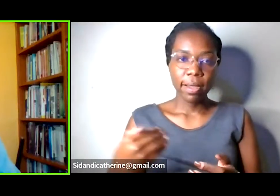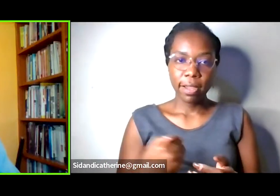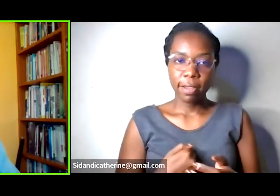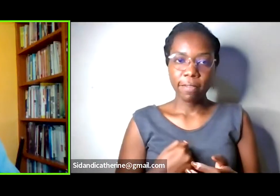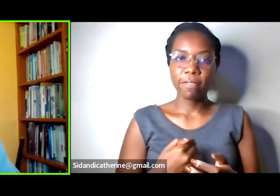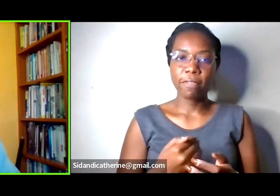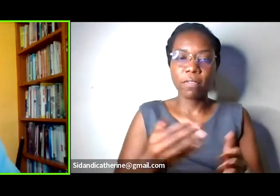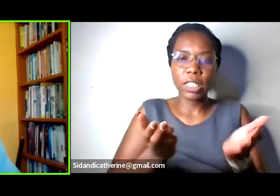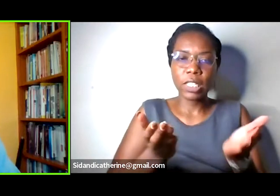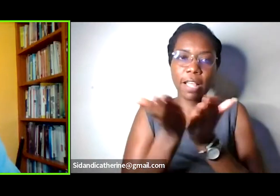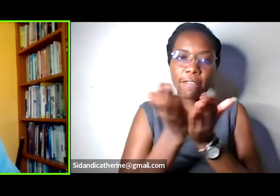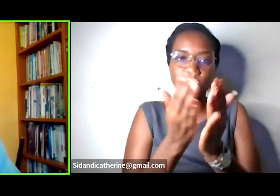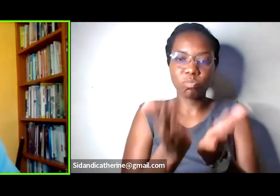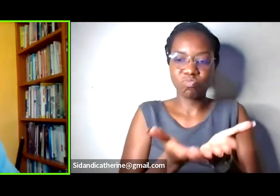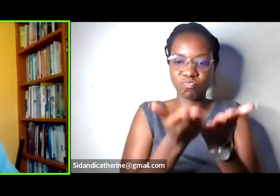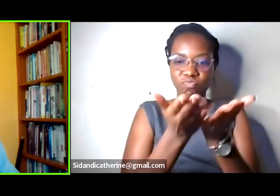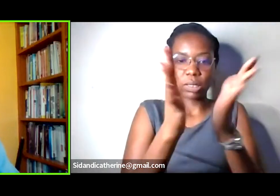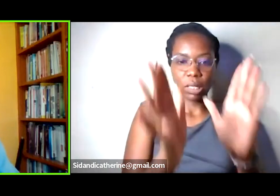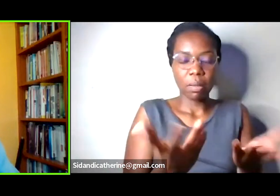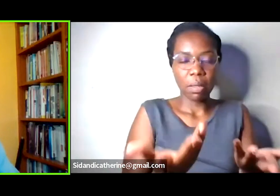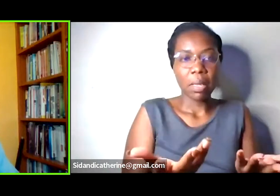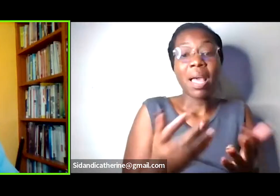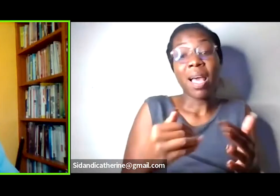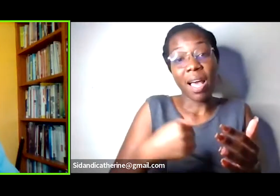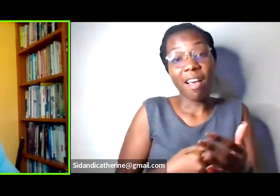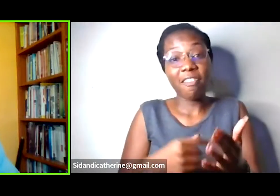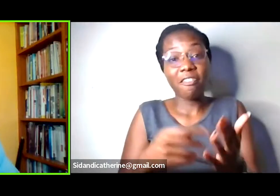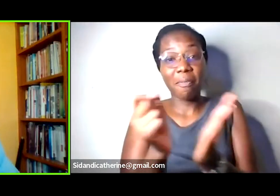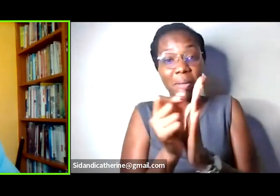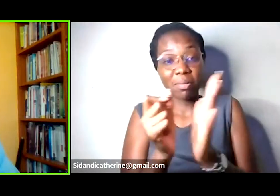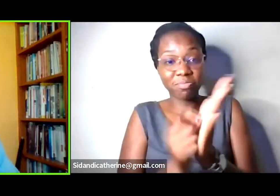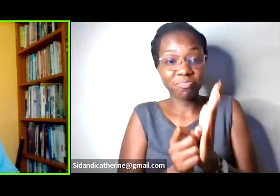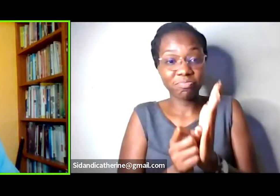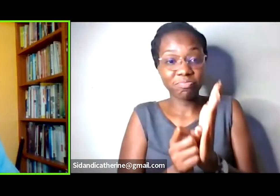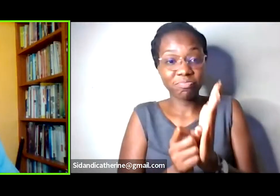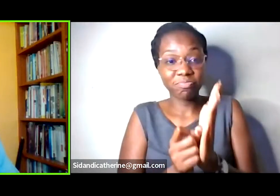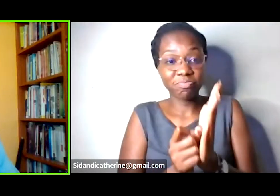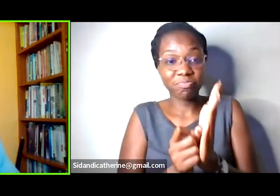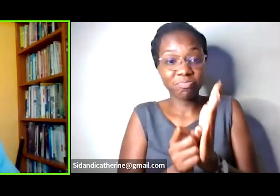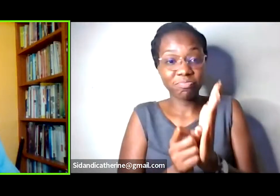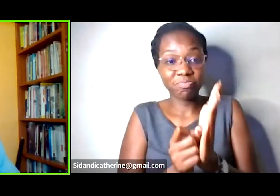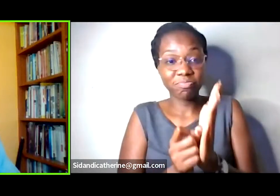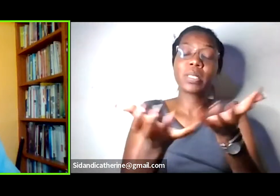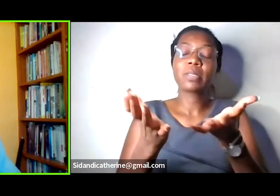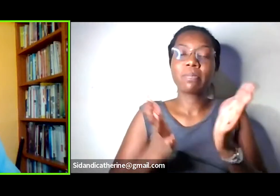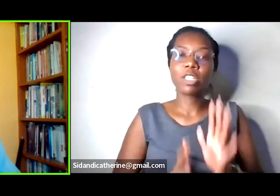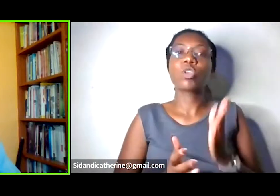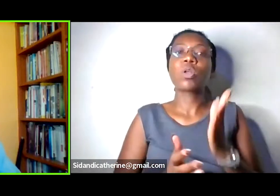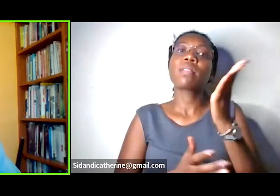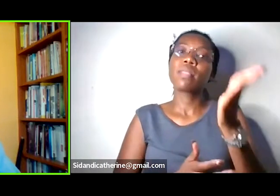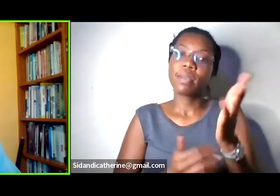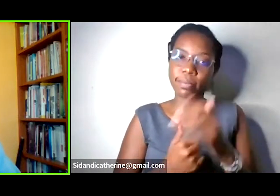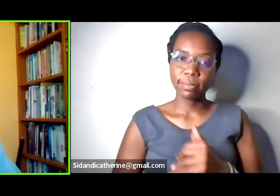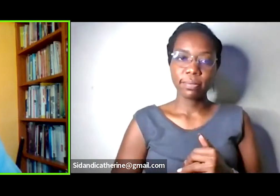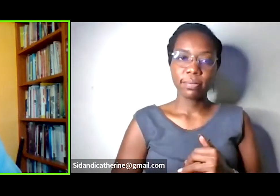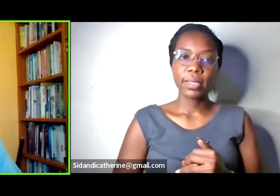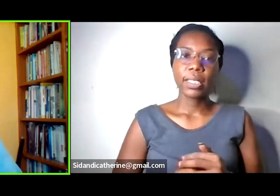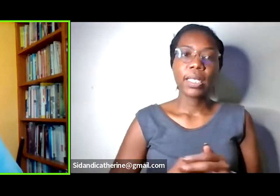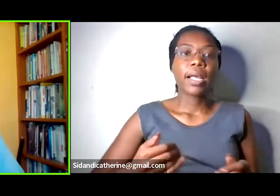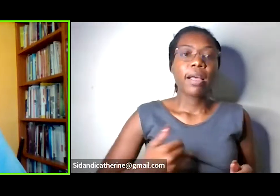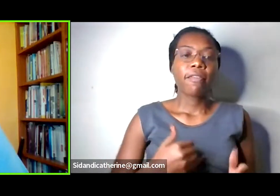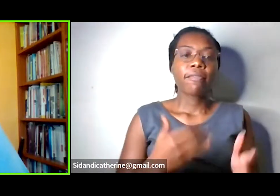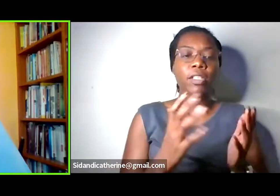name. Okay, so point number 1, speak to me, connect with me, and the secret behind that is specificity,